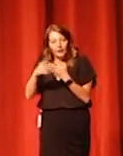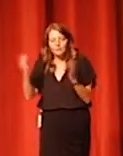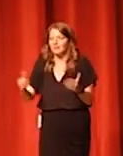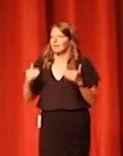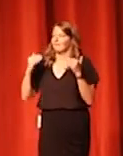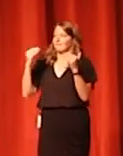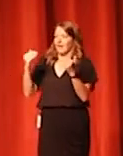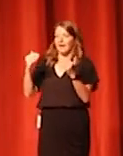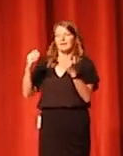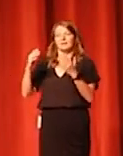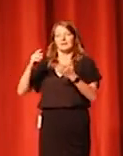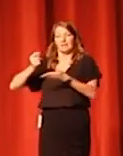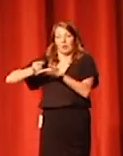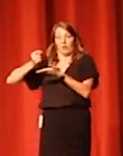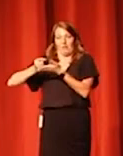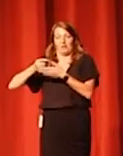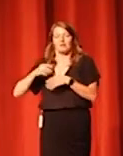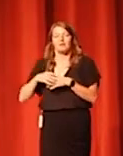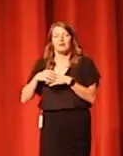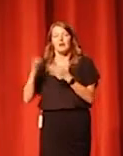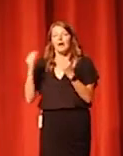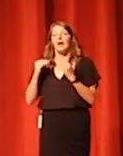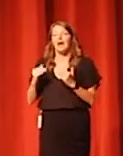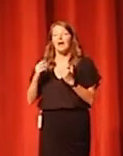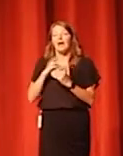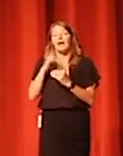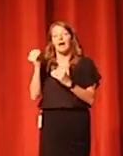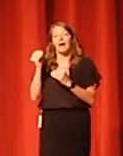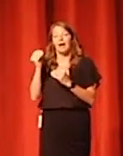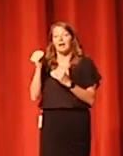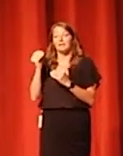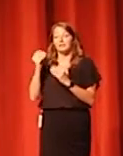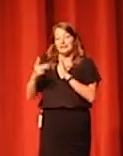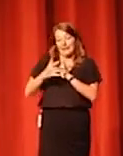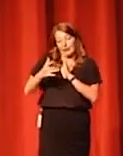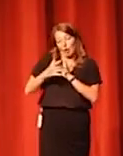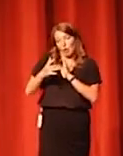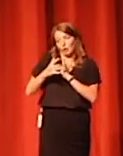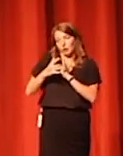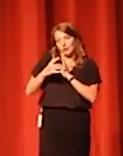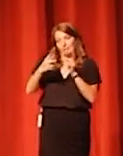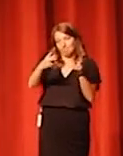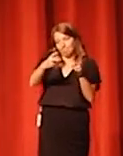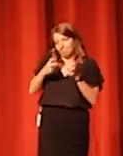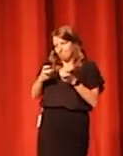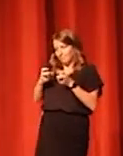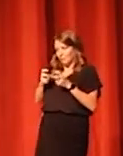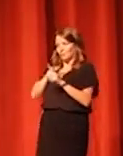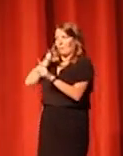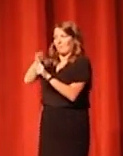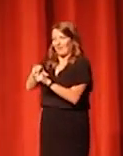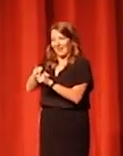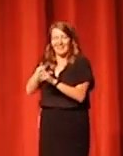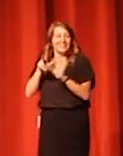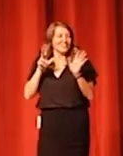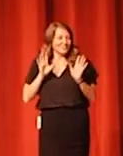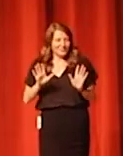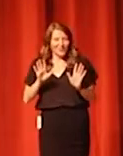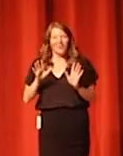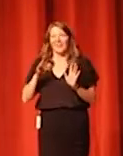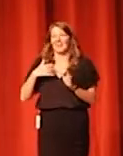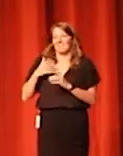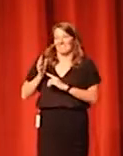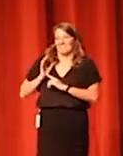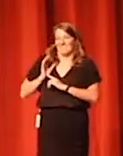therapy management, which we're going to be hearing about, and adopting technology-driven initiatives. I can say in just a five-minute chat with